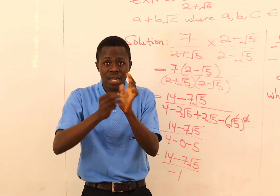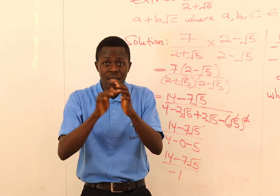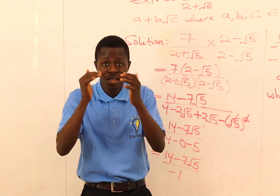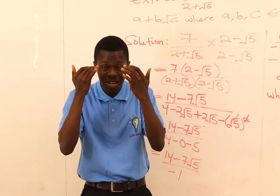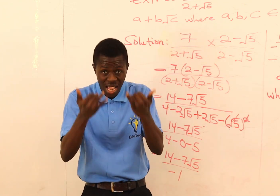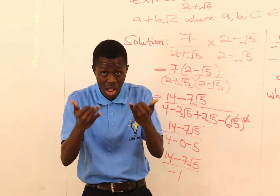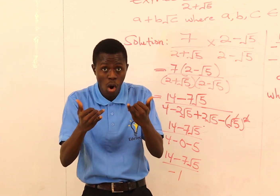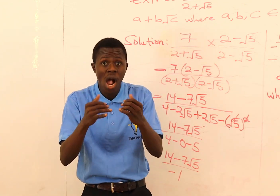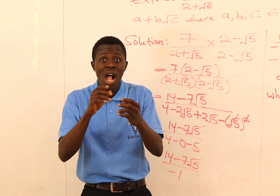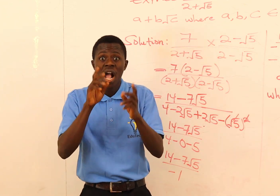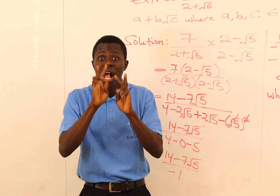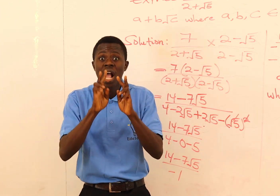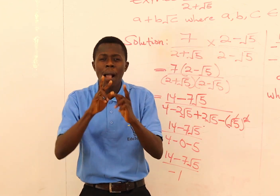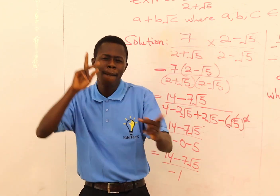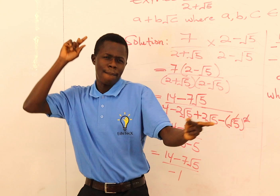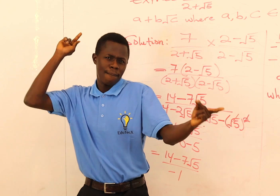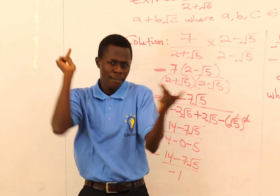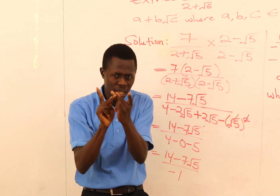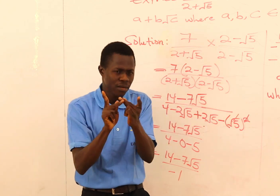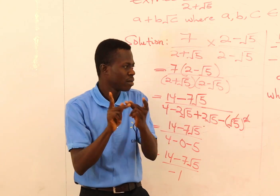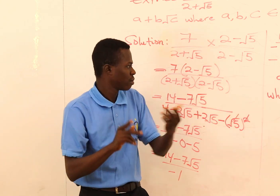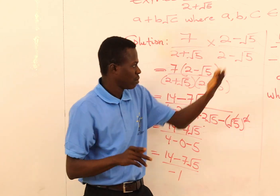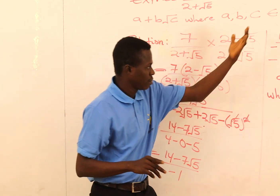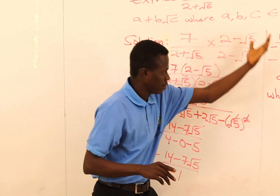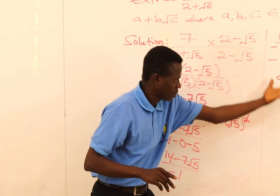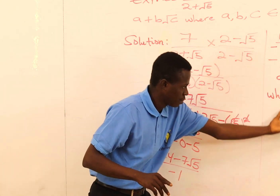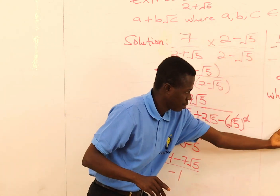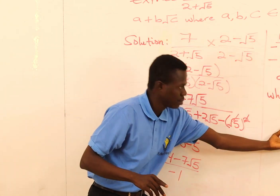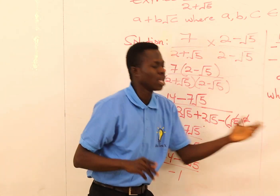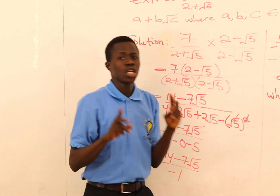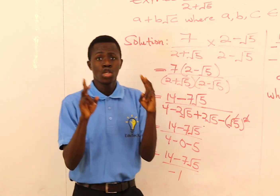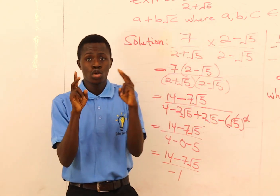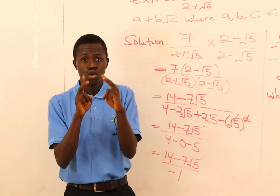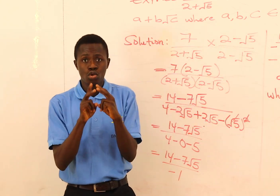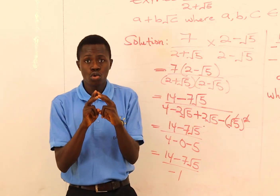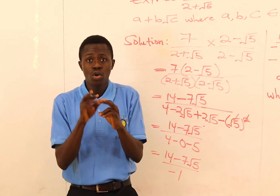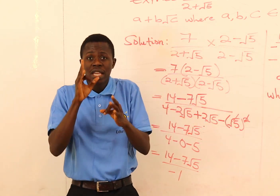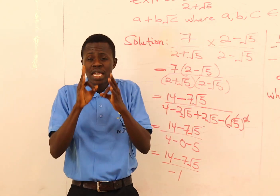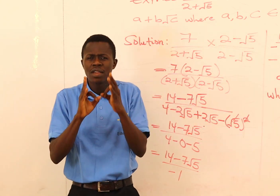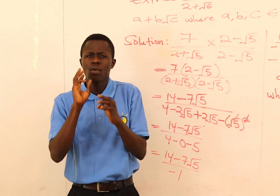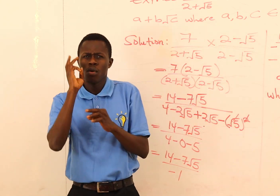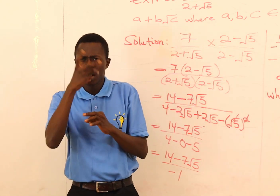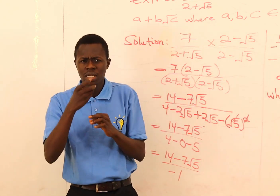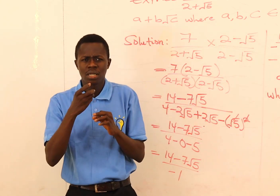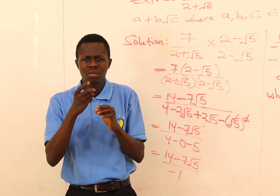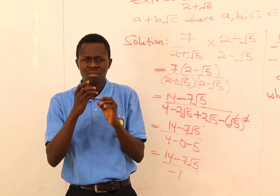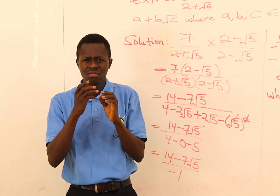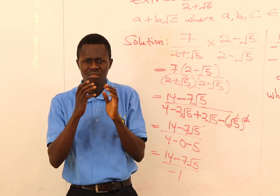So this means that now our answer is perfect. We've been able to answer the question correctly.